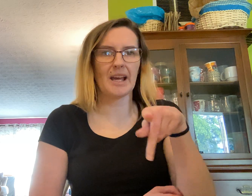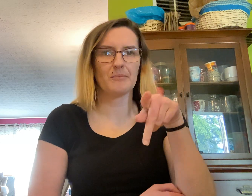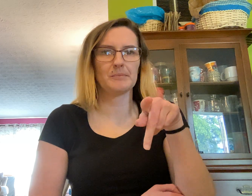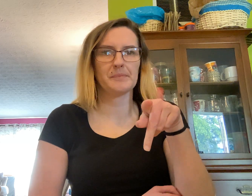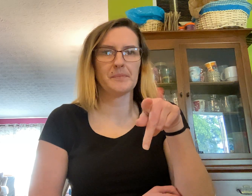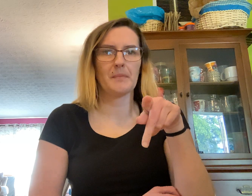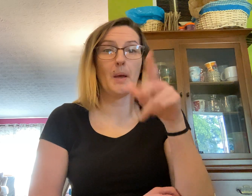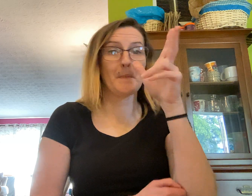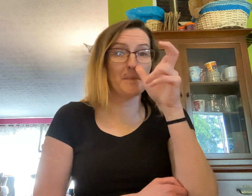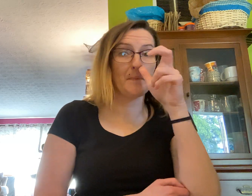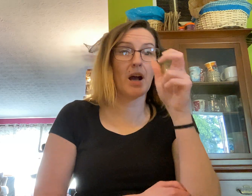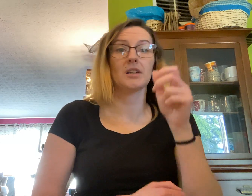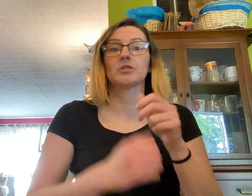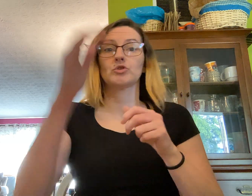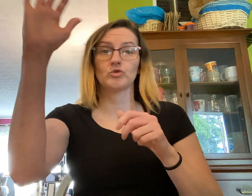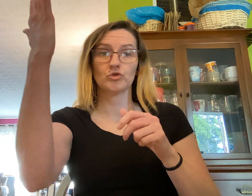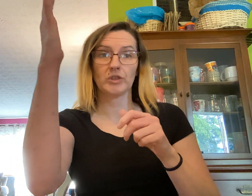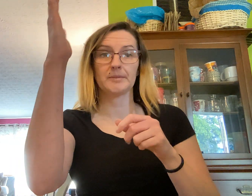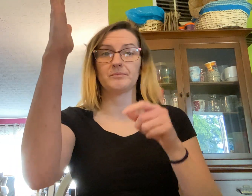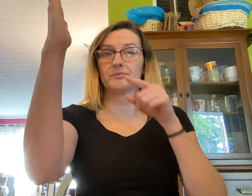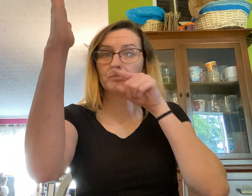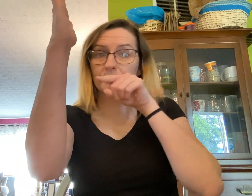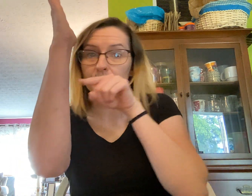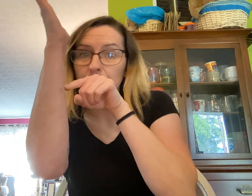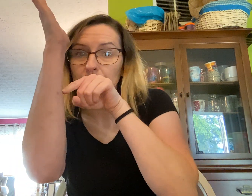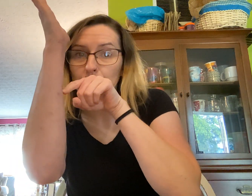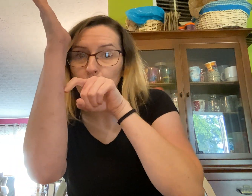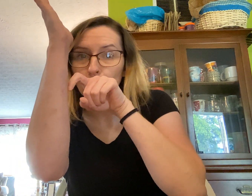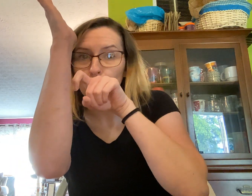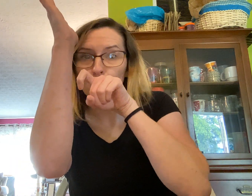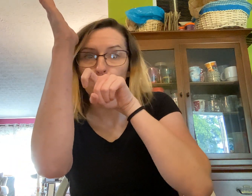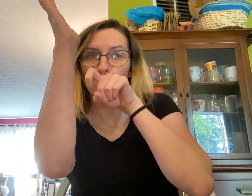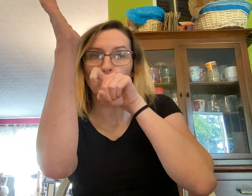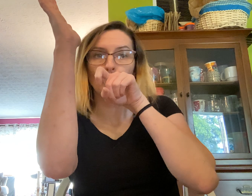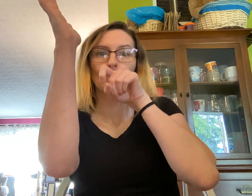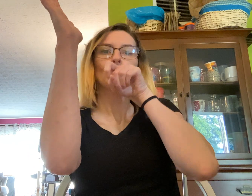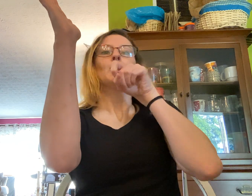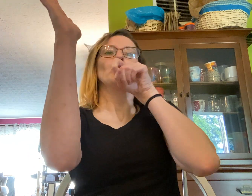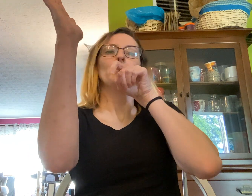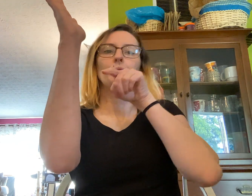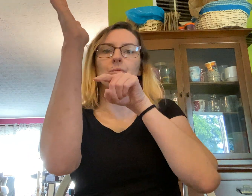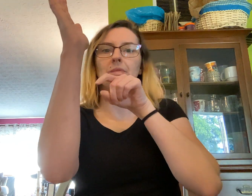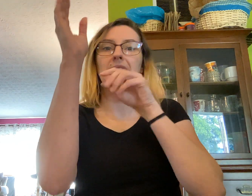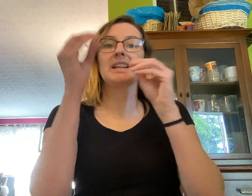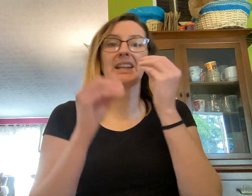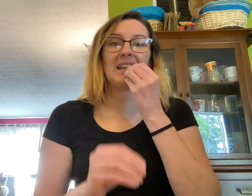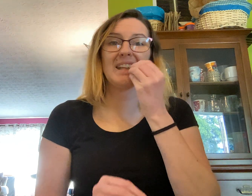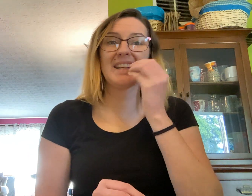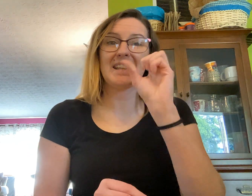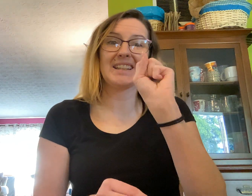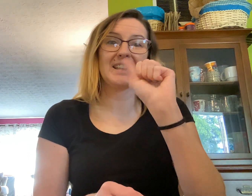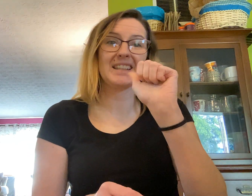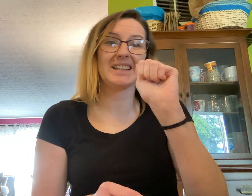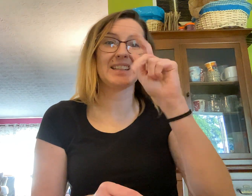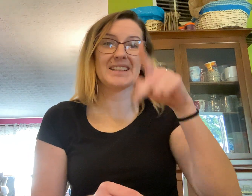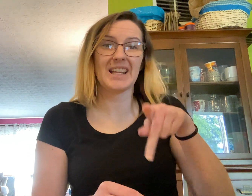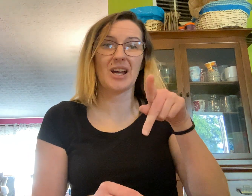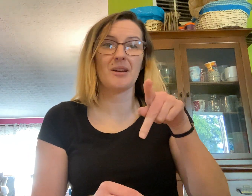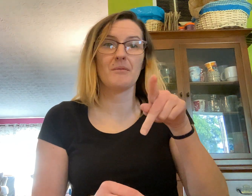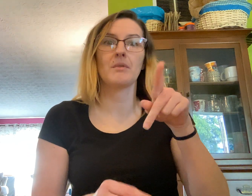which is filled with like sap and nutrients, and they slurp it up. Also, their poo